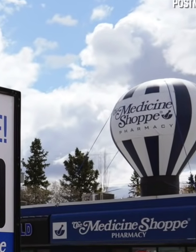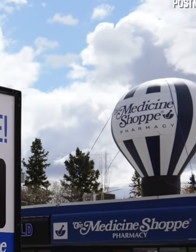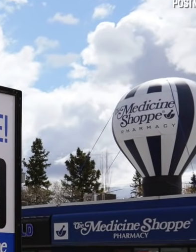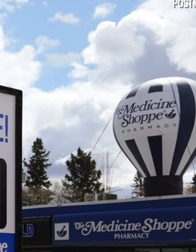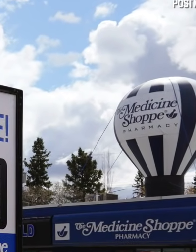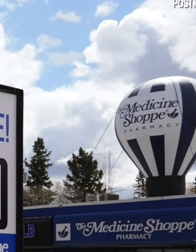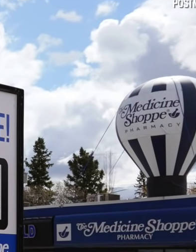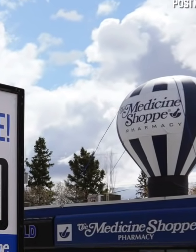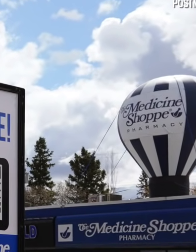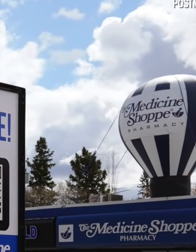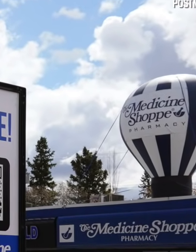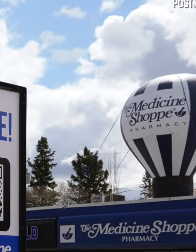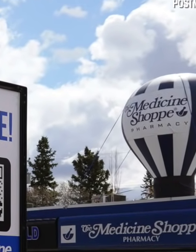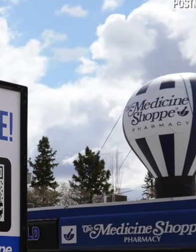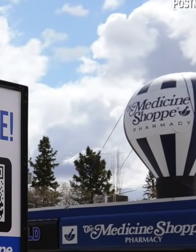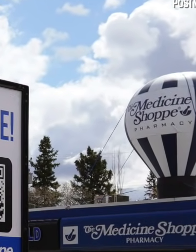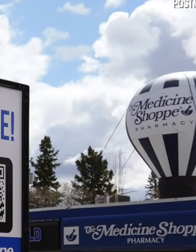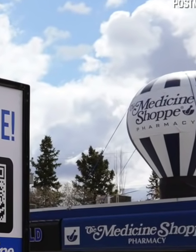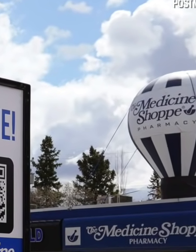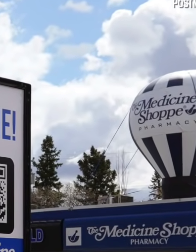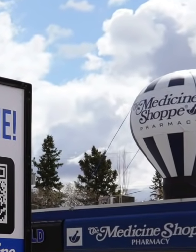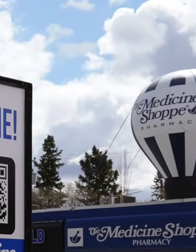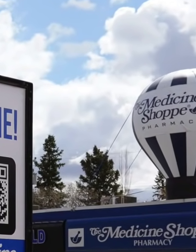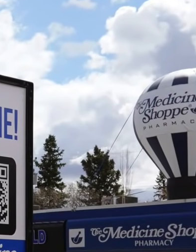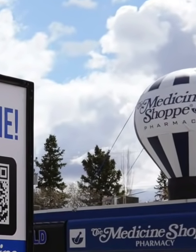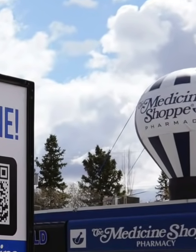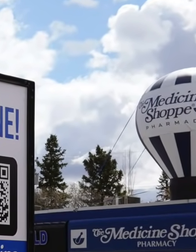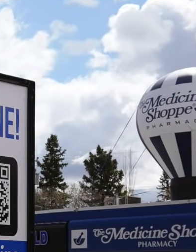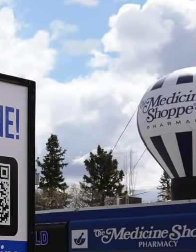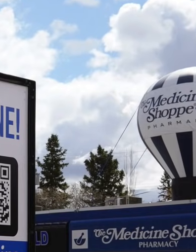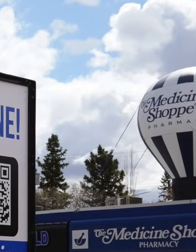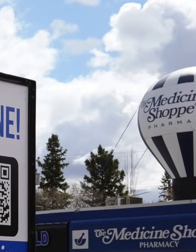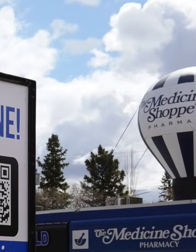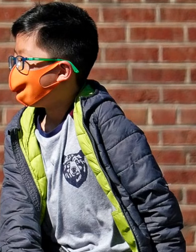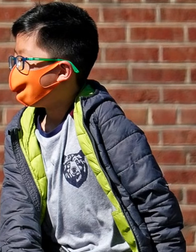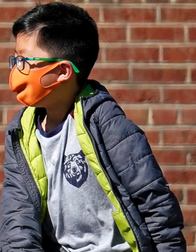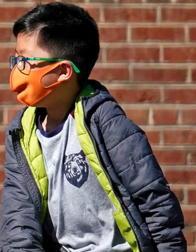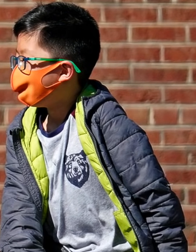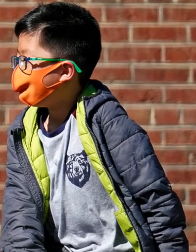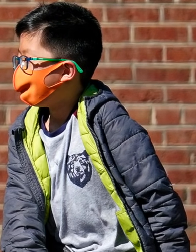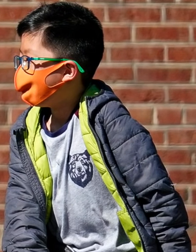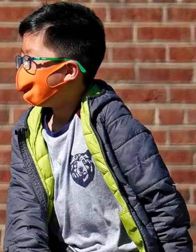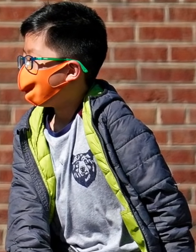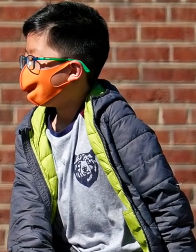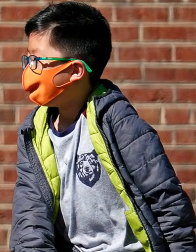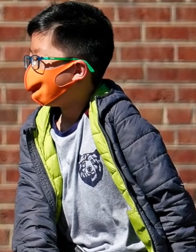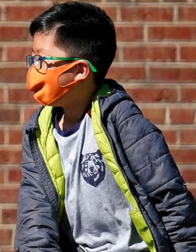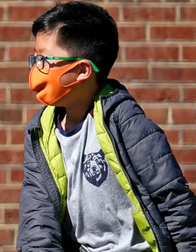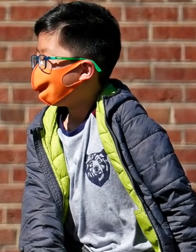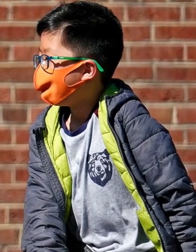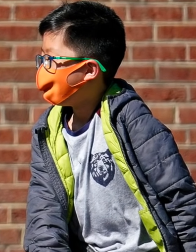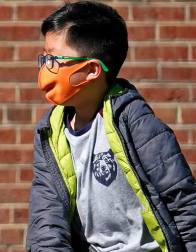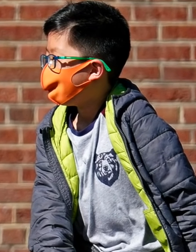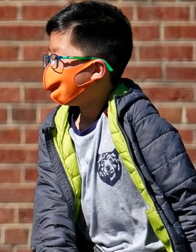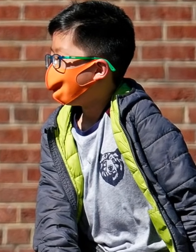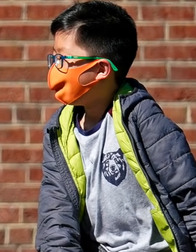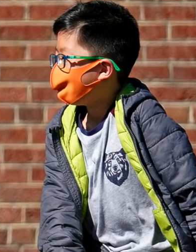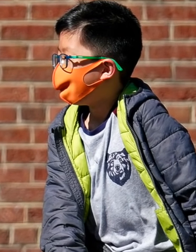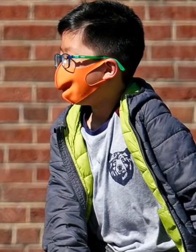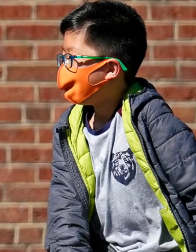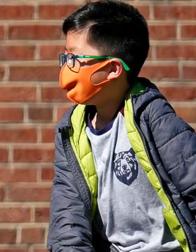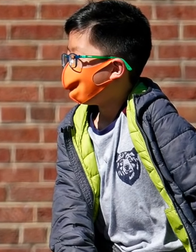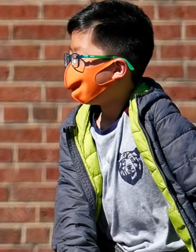vaccine reduces the amount of virus in the person's body, even if someone does get infected, which further reduces the risk